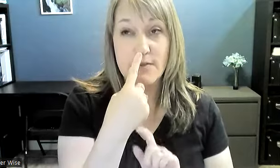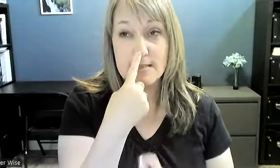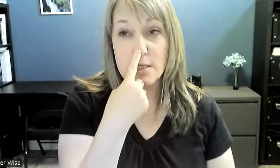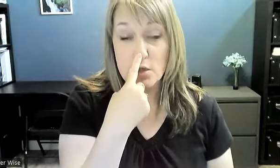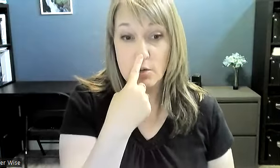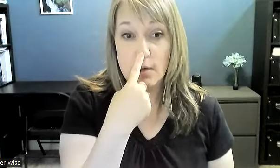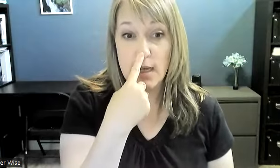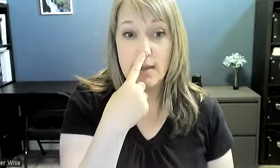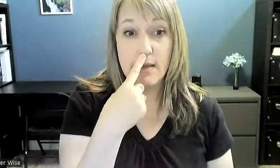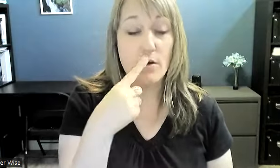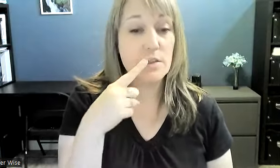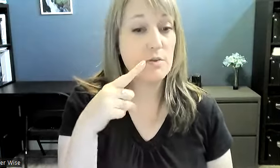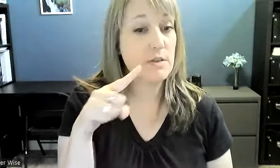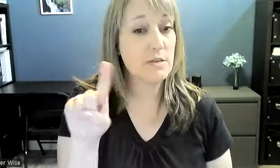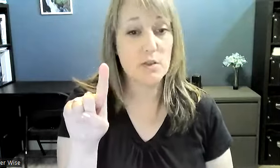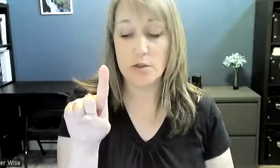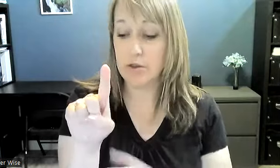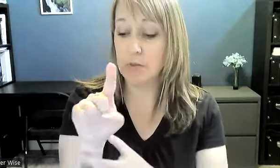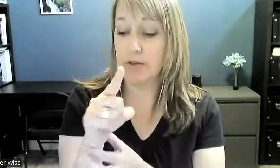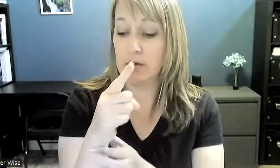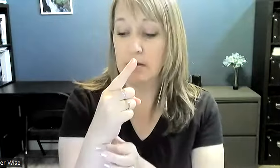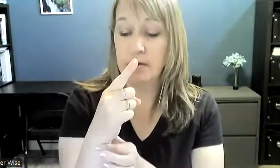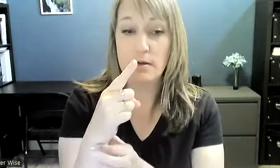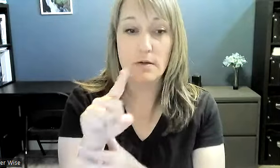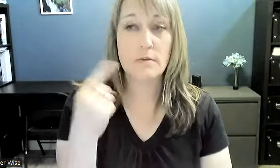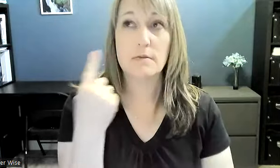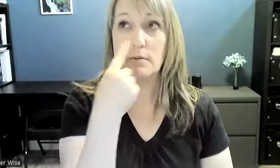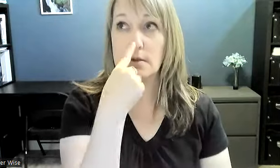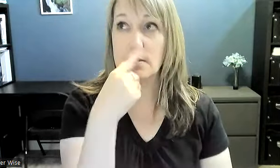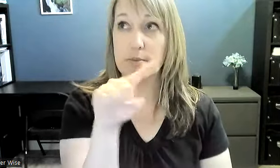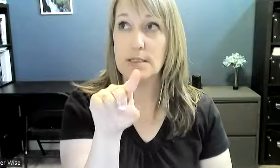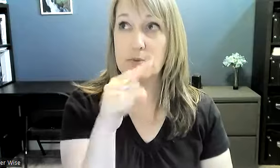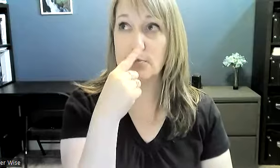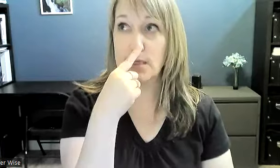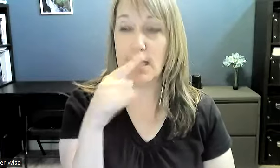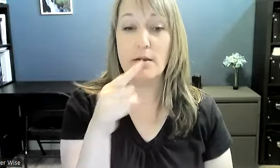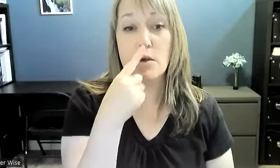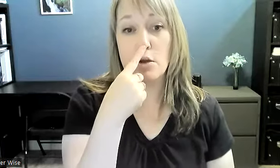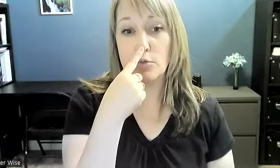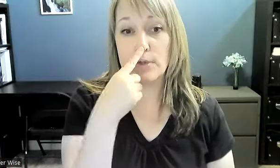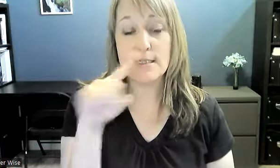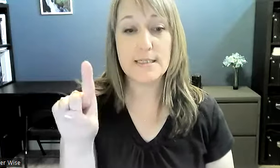facing you, and then all you do is turn with your, is it a wrist movement? Yeah, your wrist